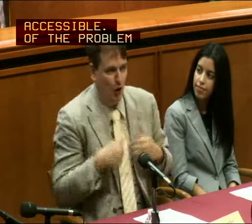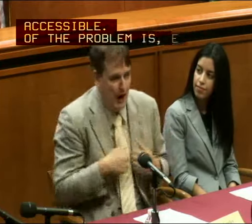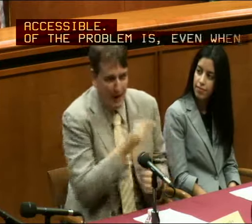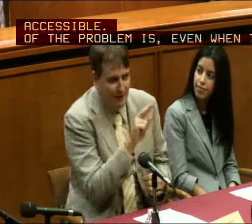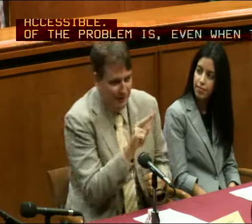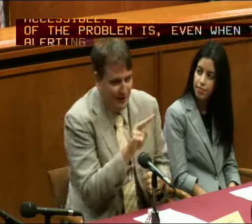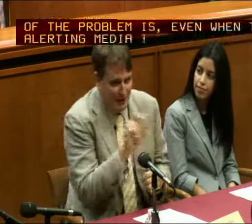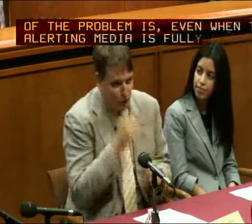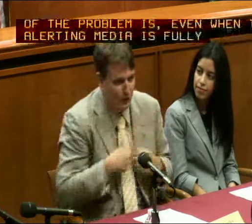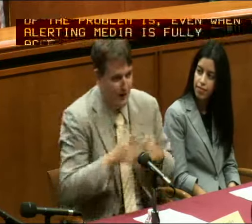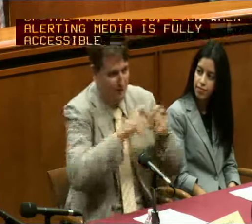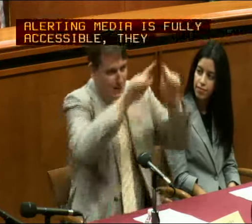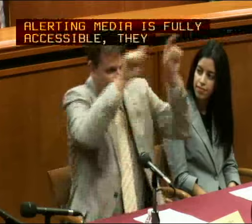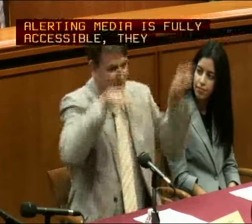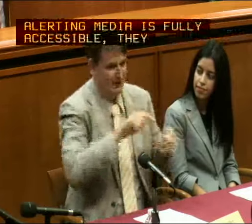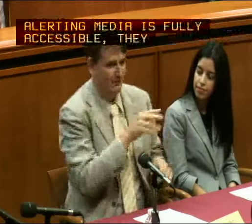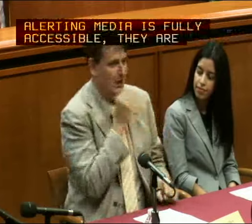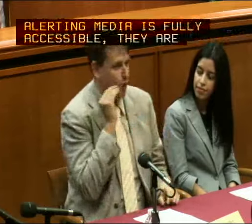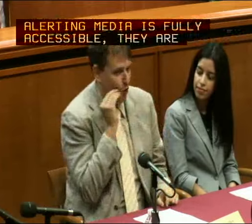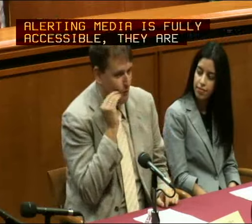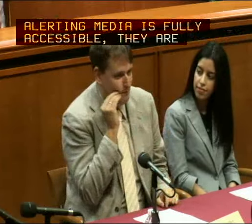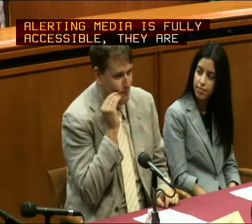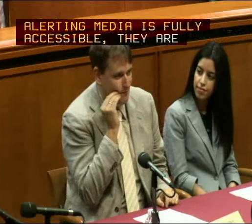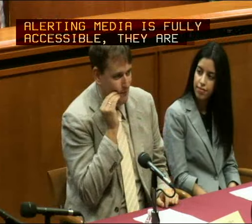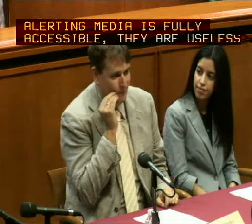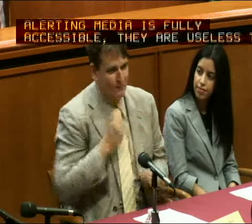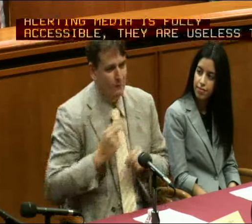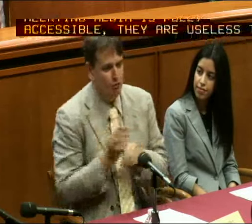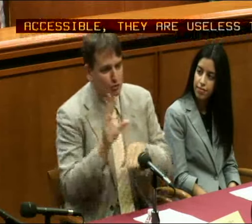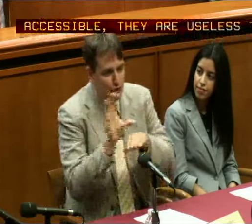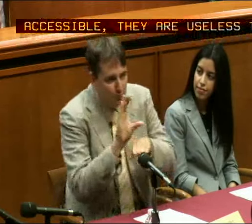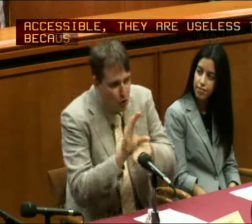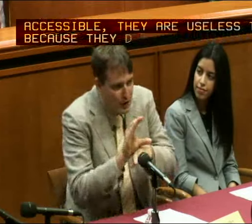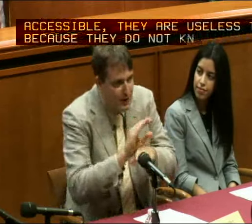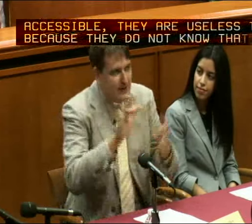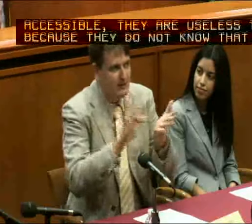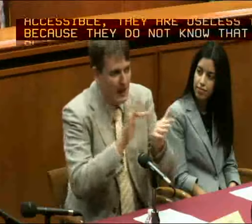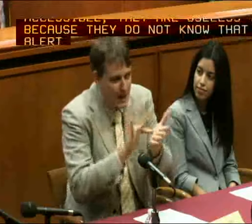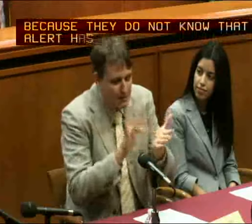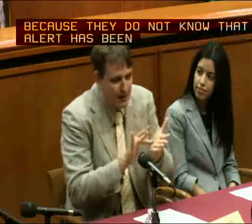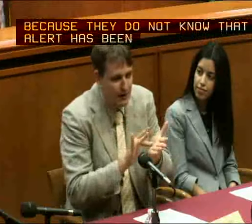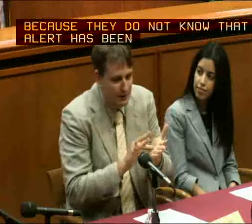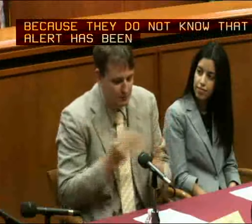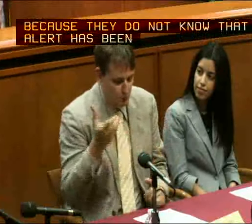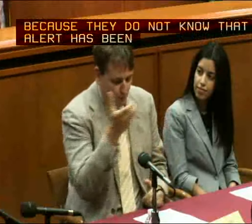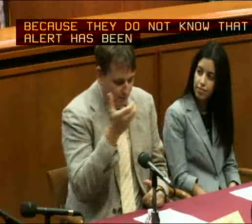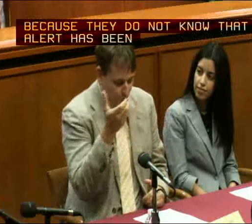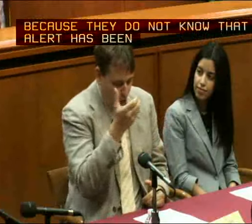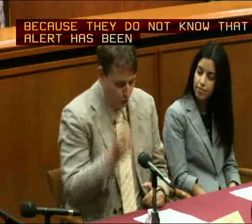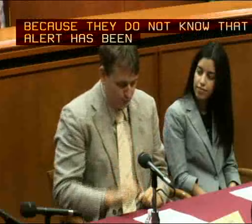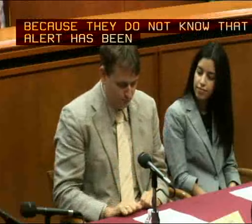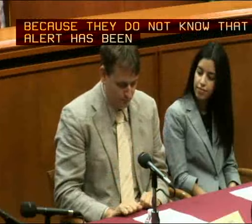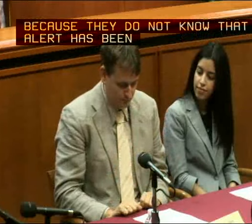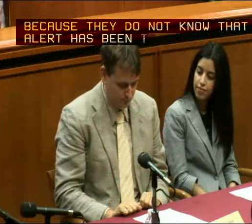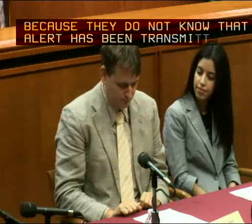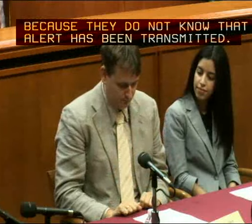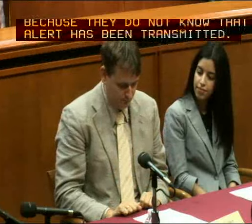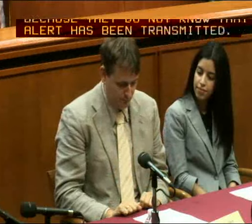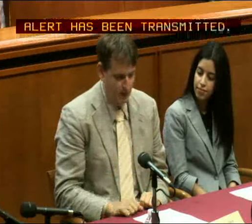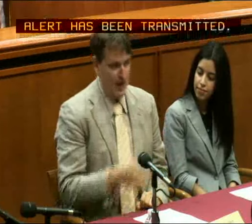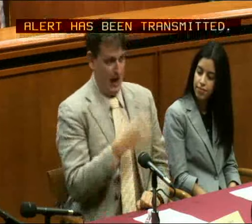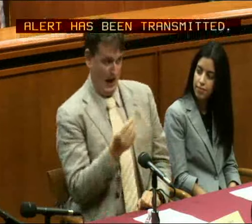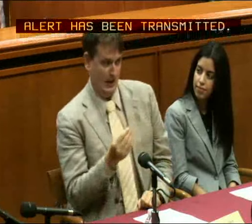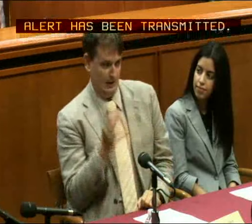take TV. My family has cut the cord and does not even own a large screen TV. We do everything on computers, tablets, and